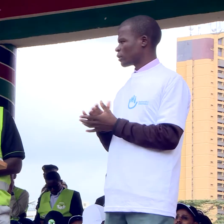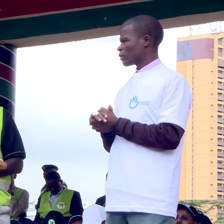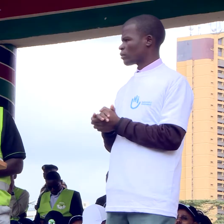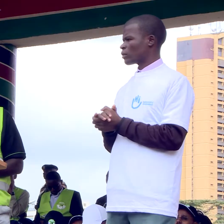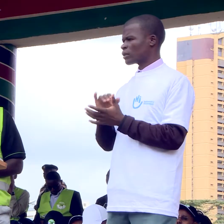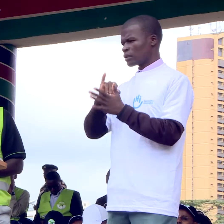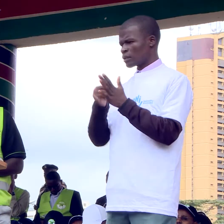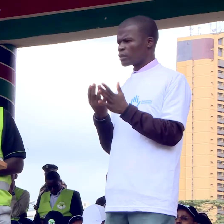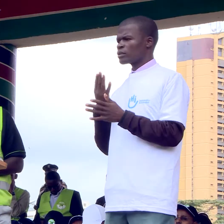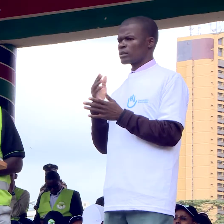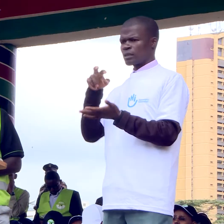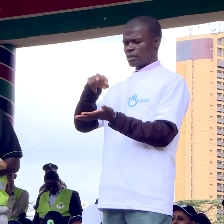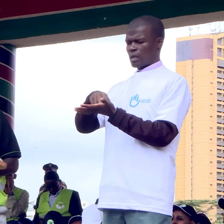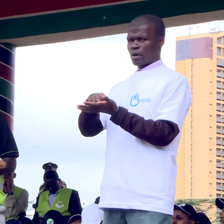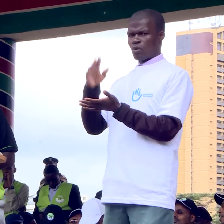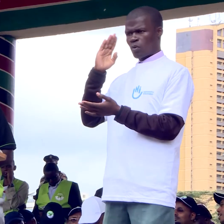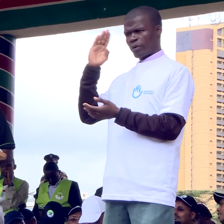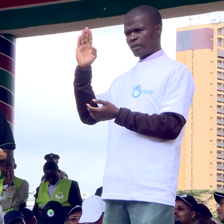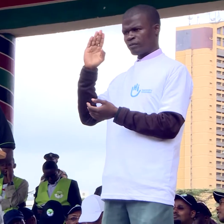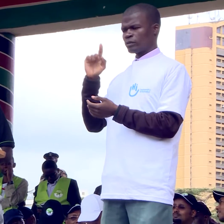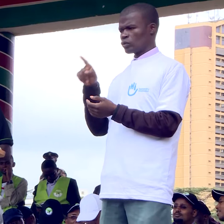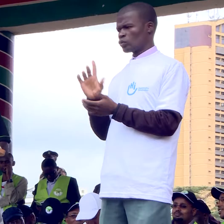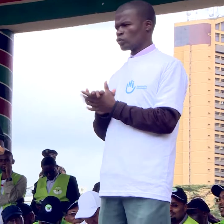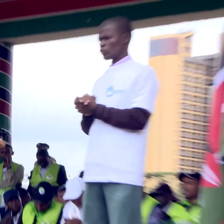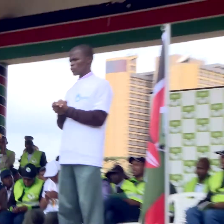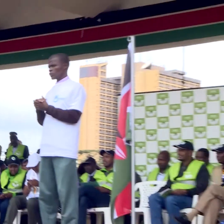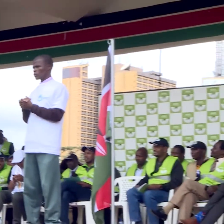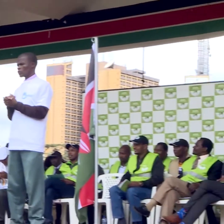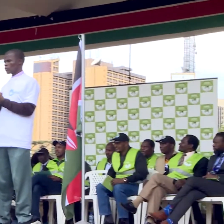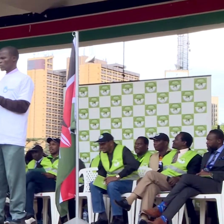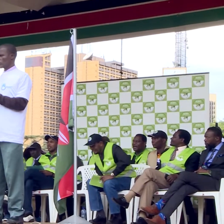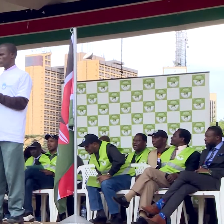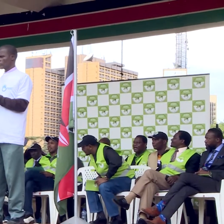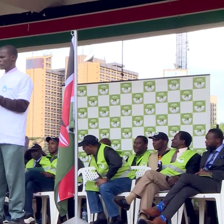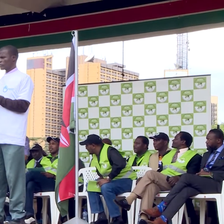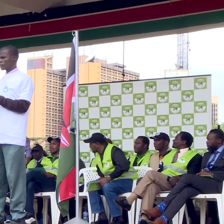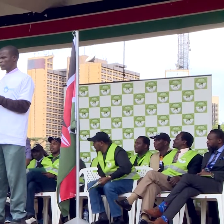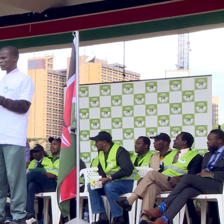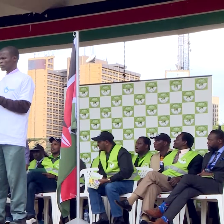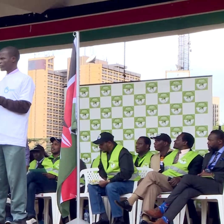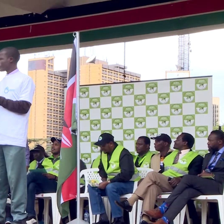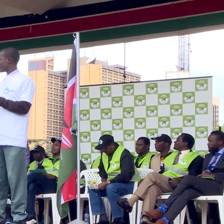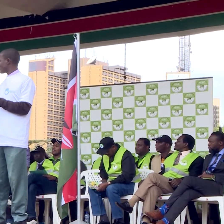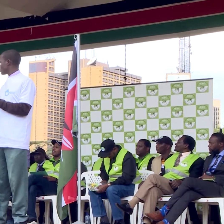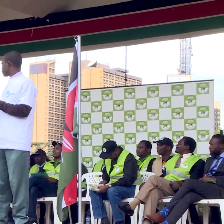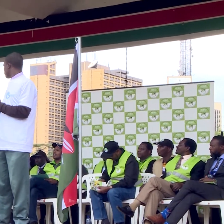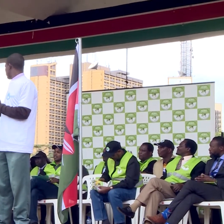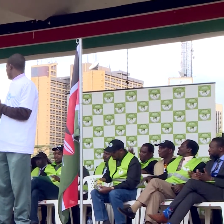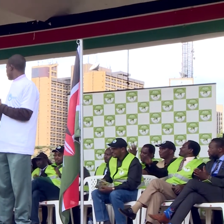just stand and wave to you. Start with Commissioner Molo.